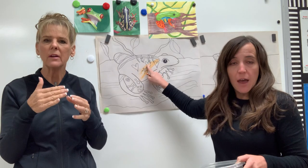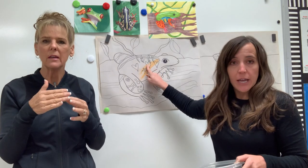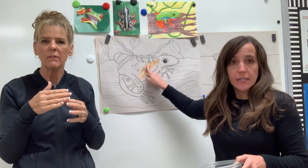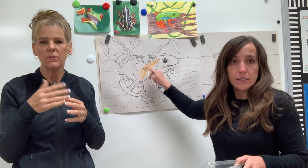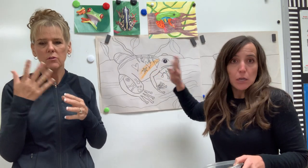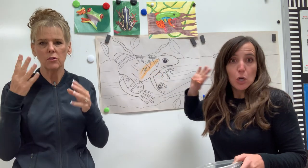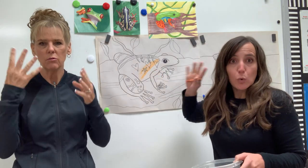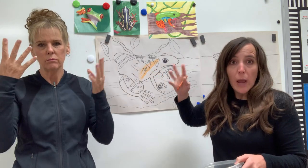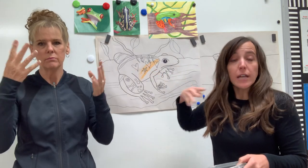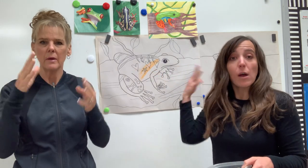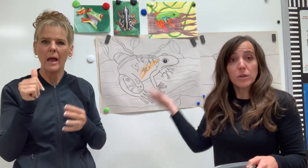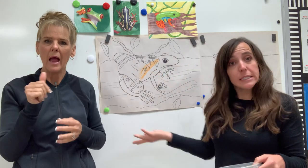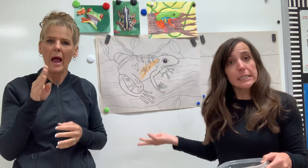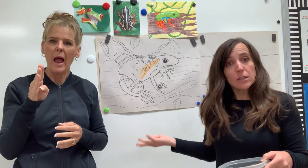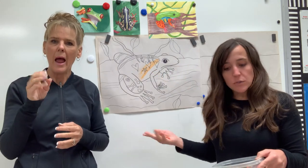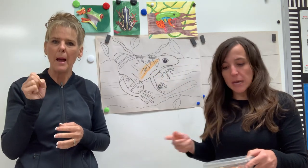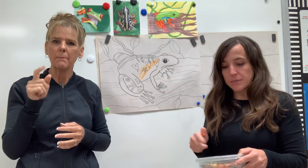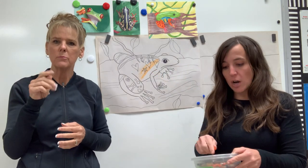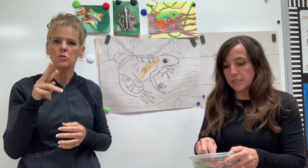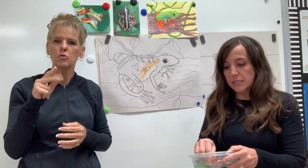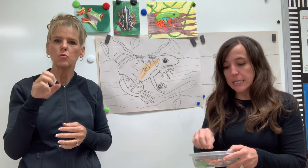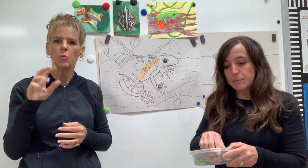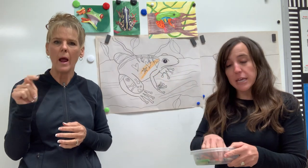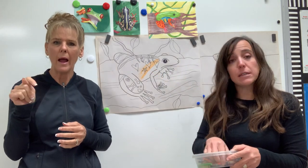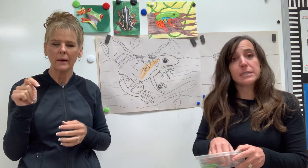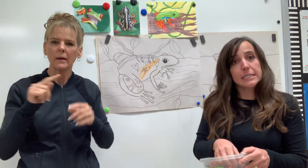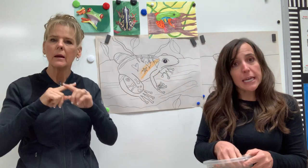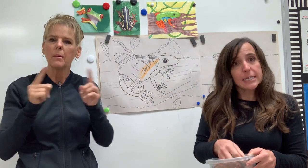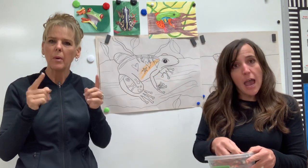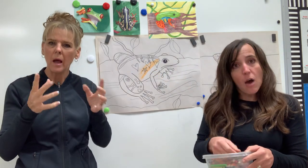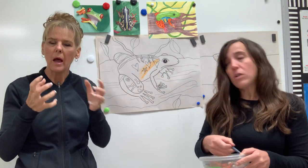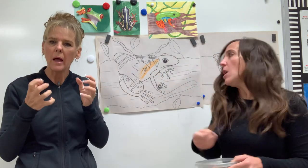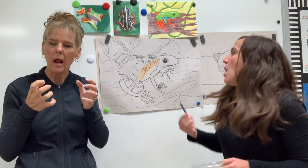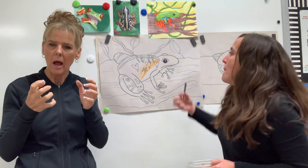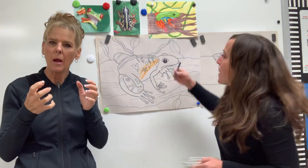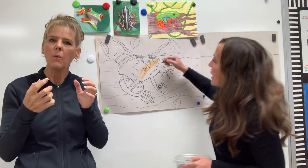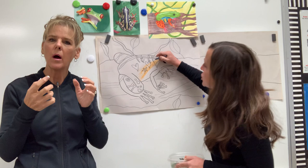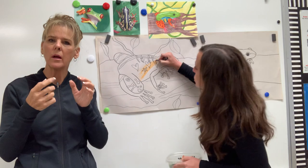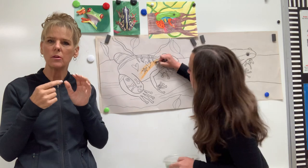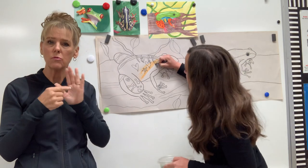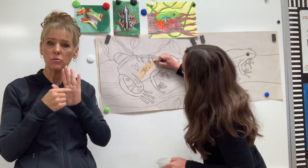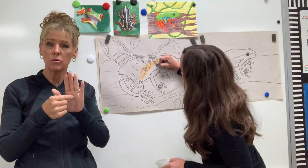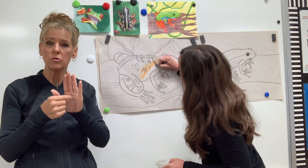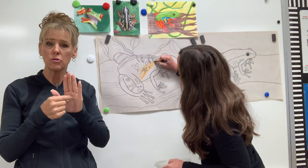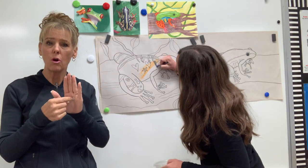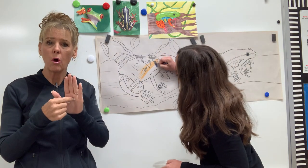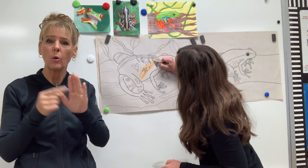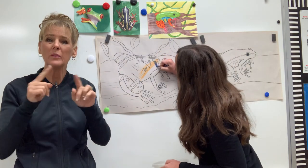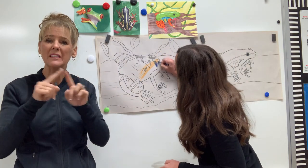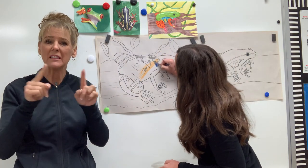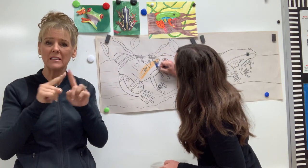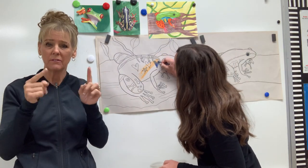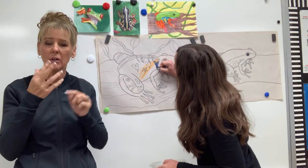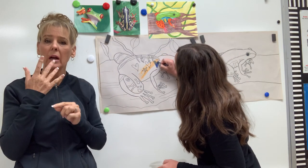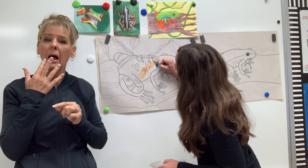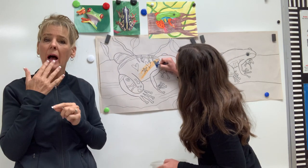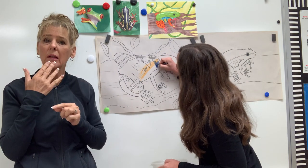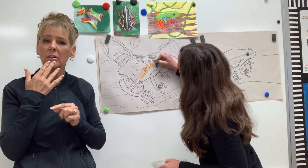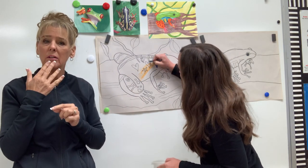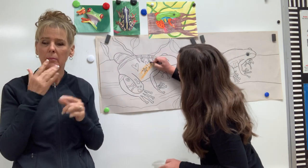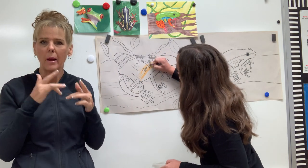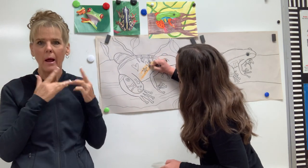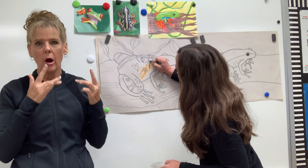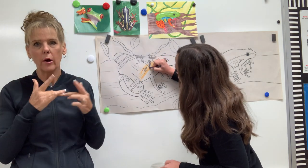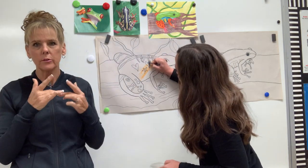abstract designs, right, I want to see those abstract designs, make them stand out by doing them a different color. So if my hearts are